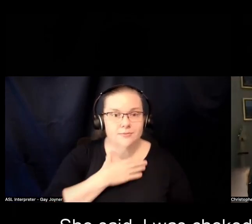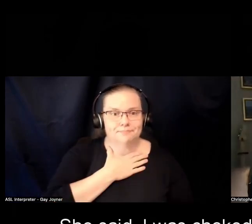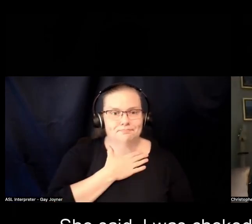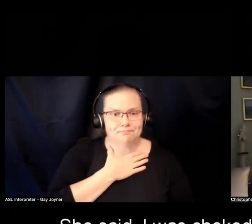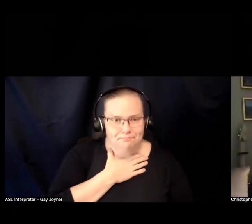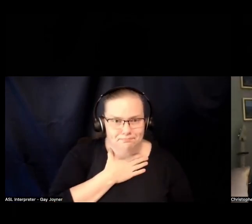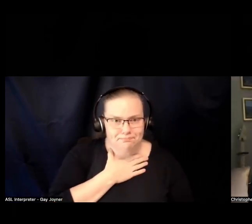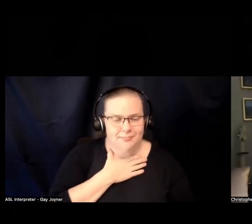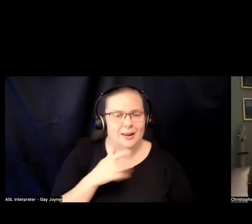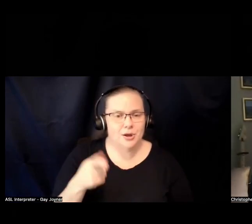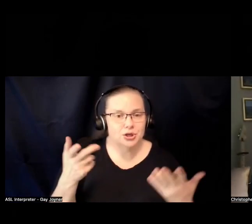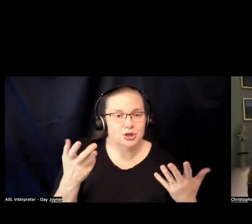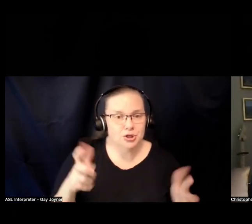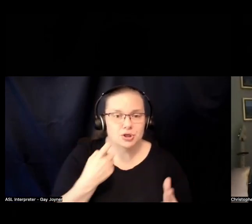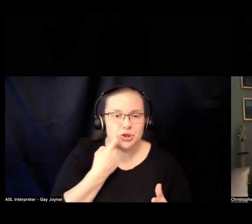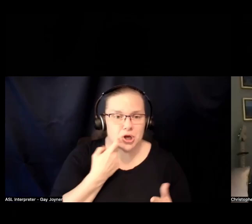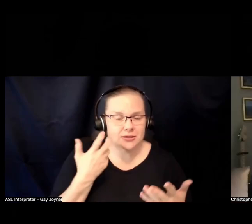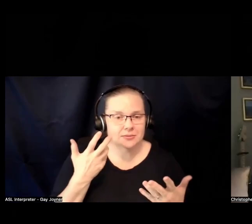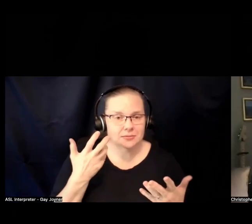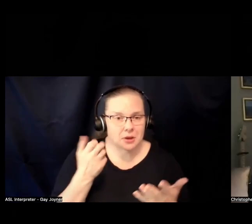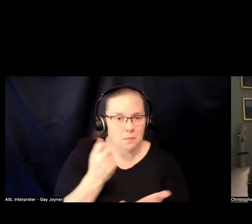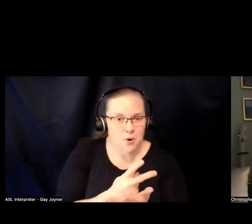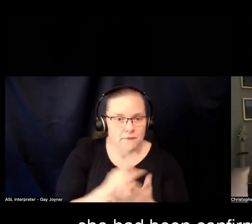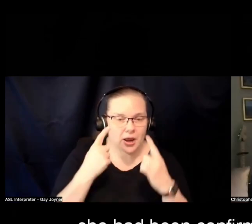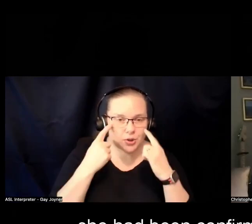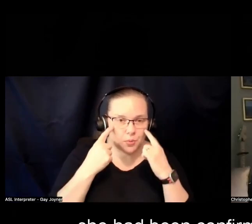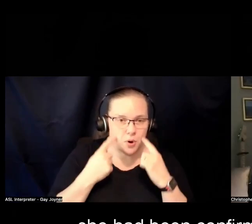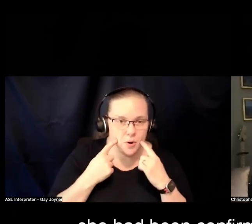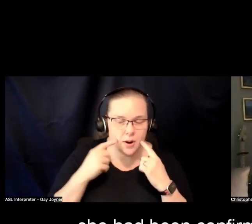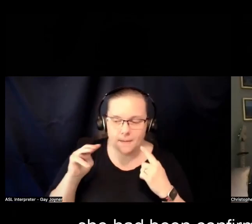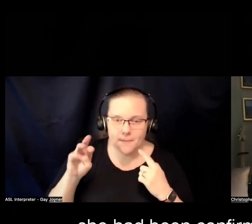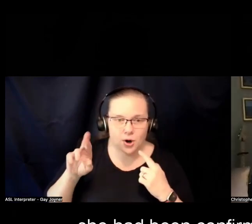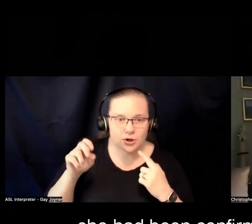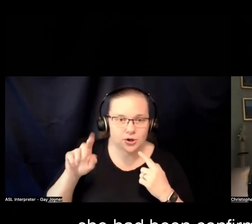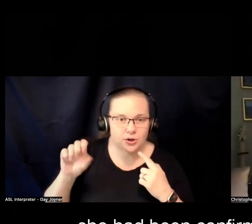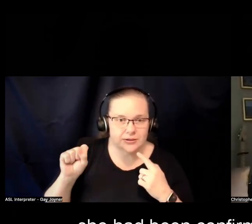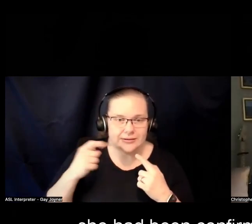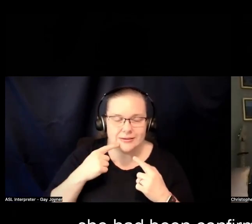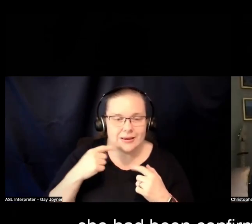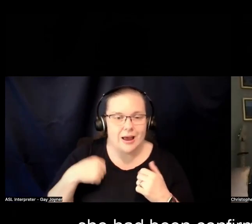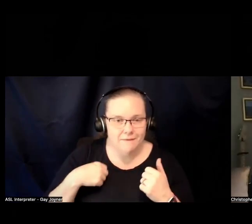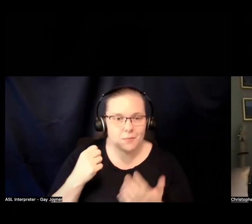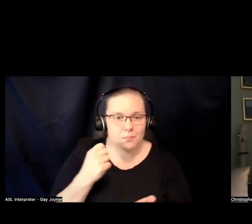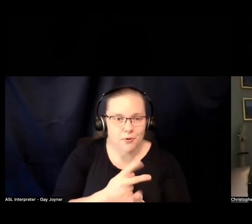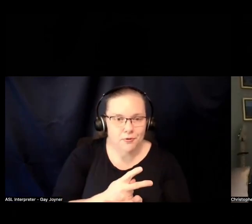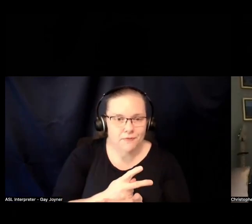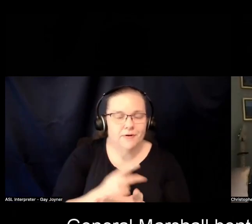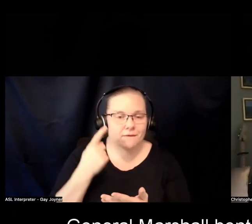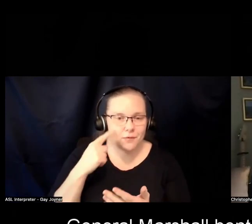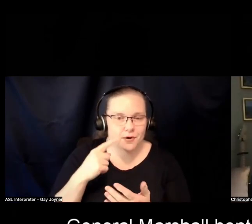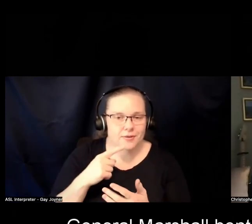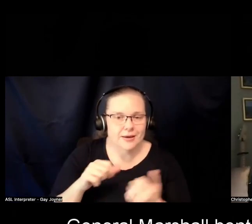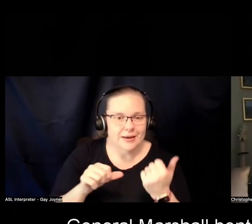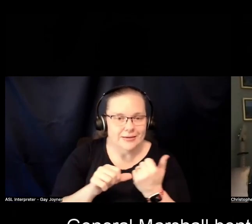been approved. Breaking into tears, Anna told Marshall she had been confirmed as Assistant Secretary of Defense.